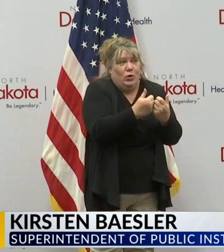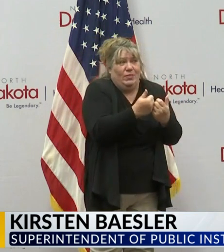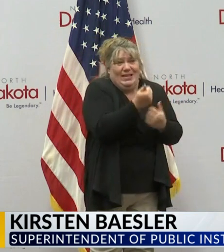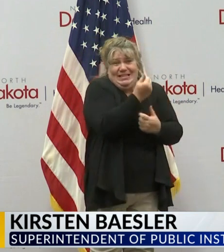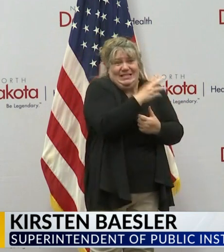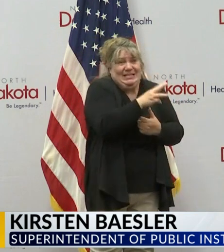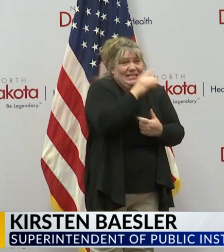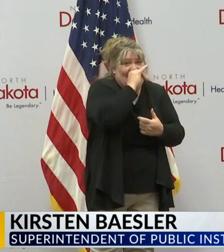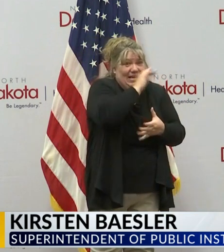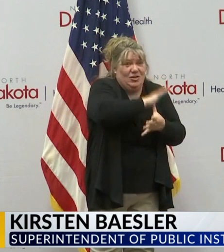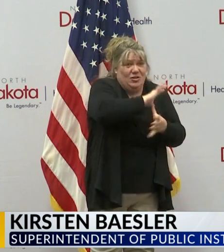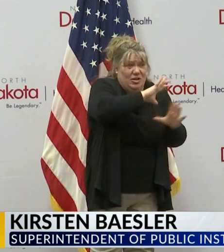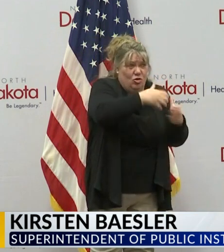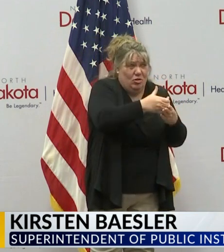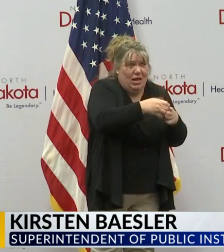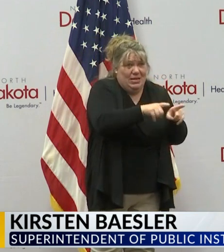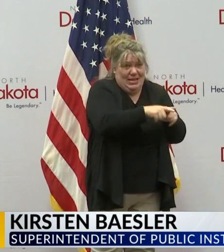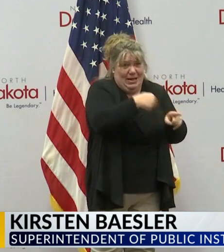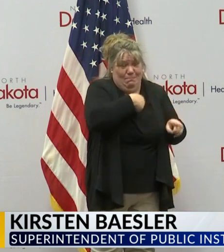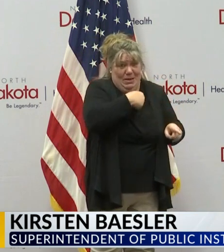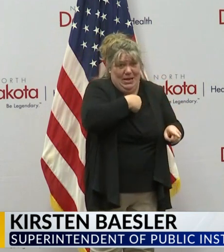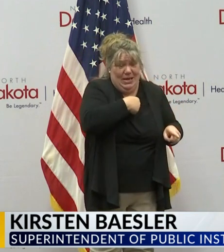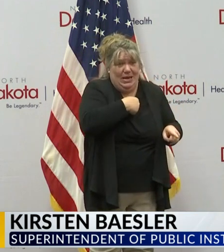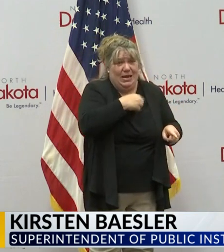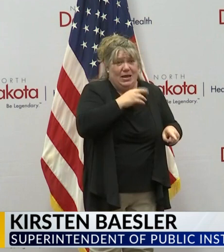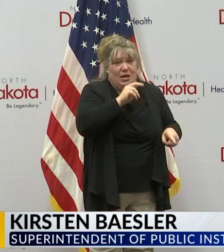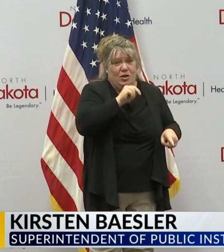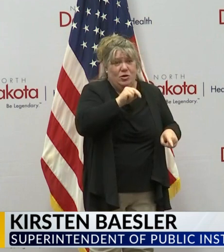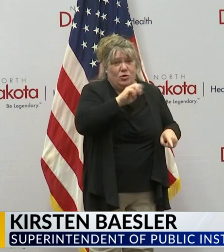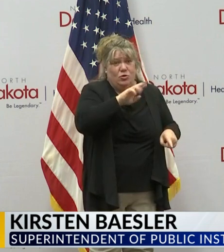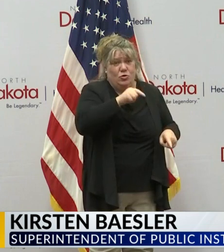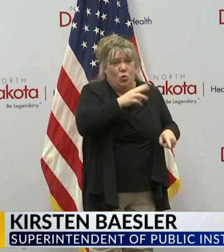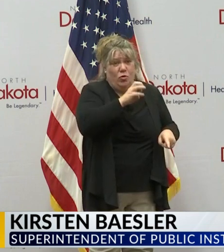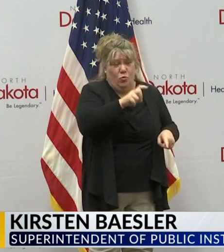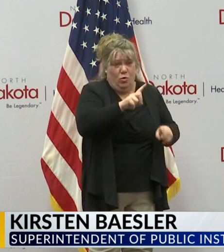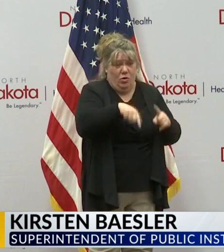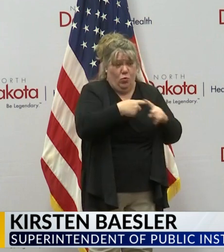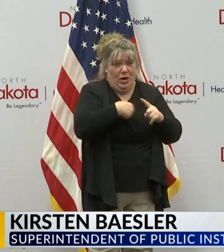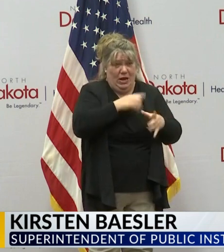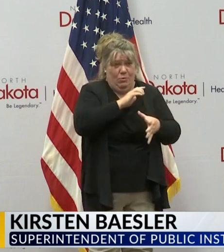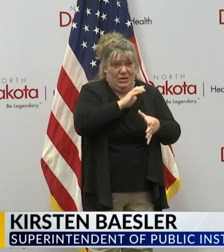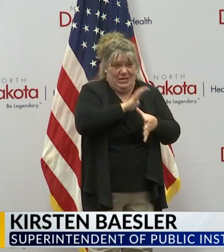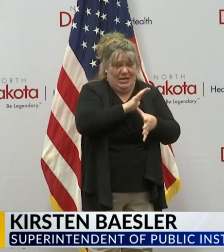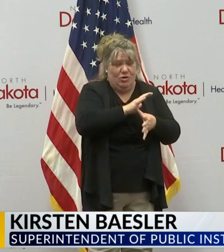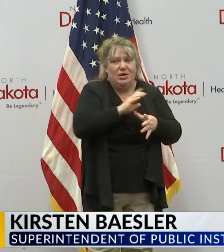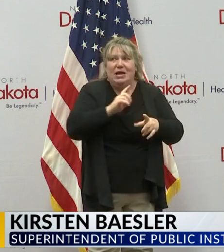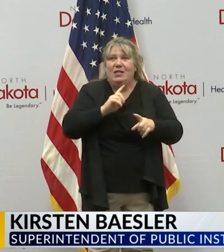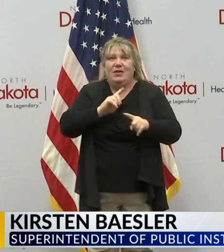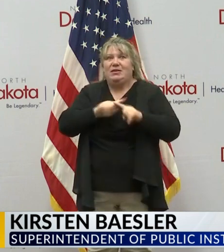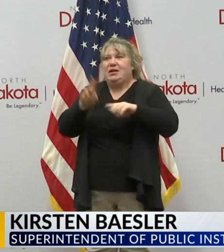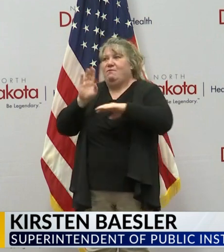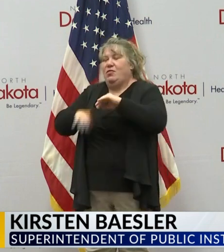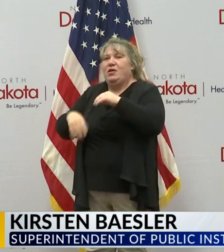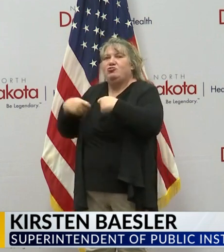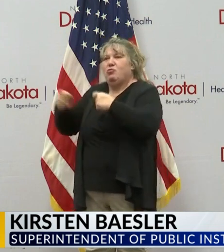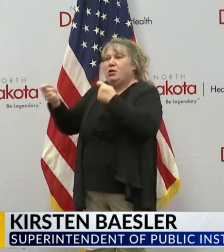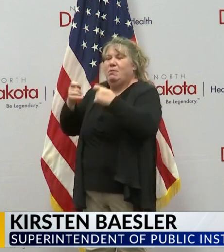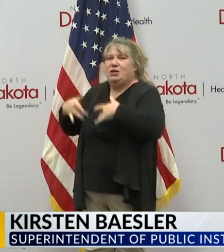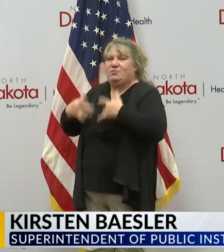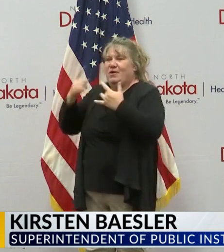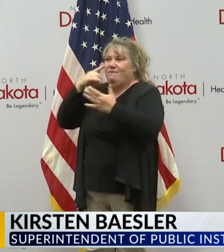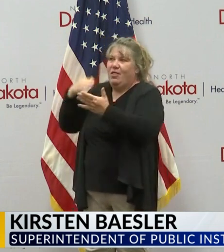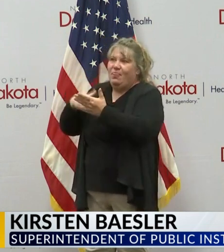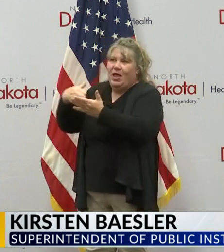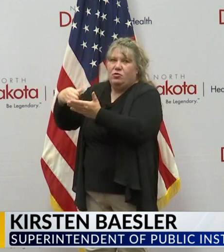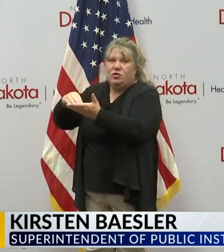16 kids in your senior class, like I had in Arthur my first 16 years, that's very different than trying to manage an event for